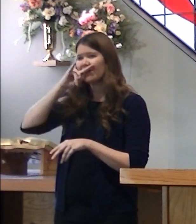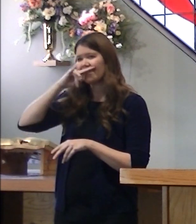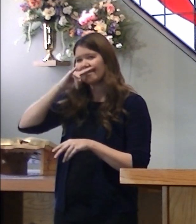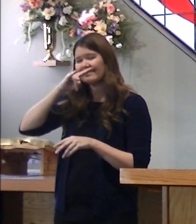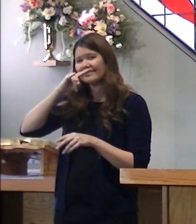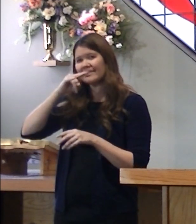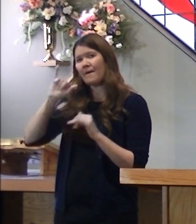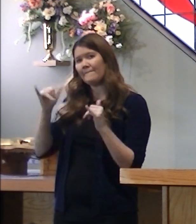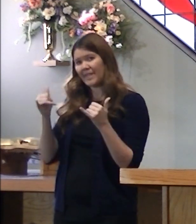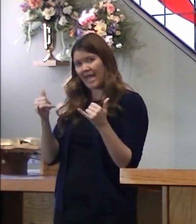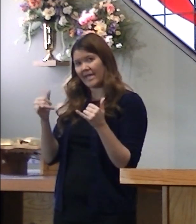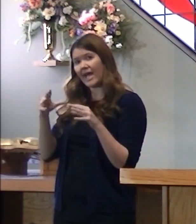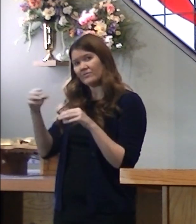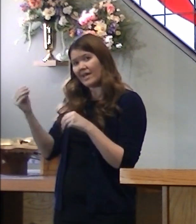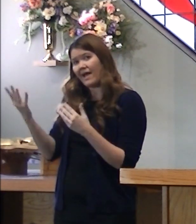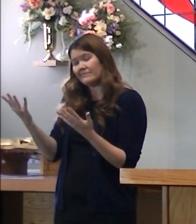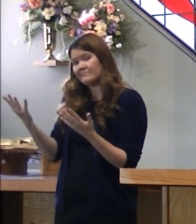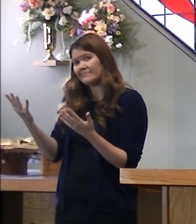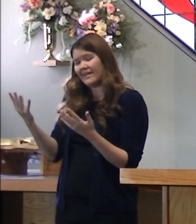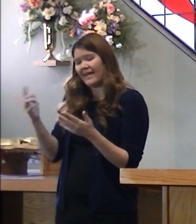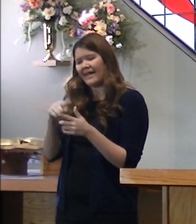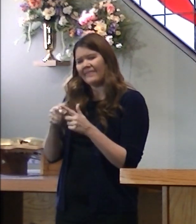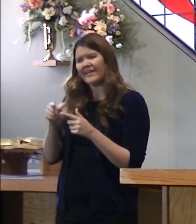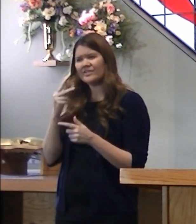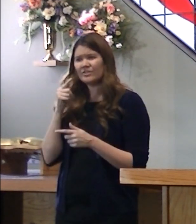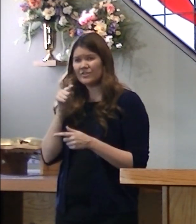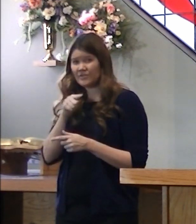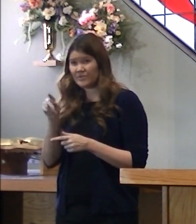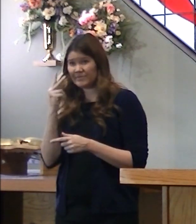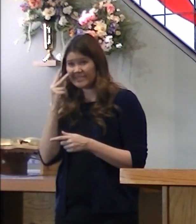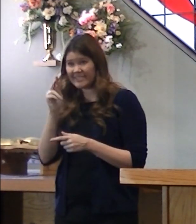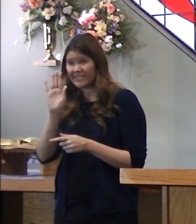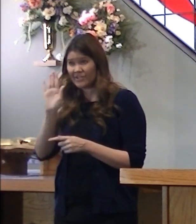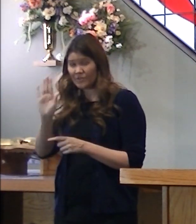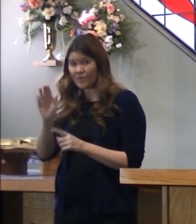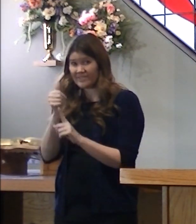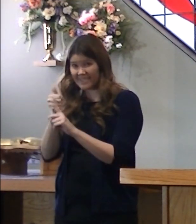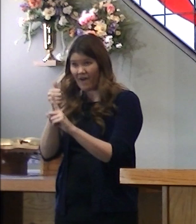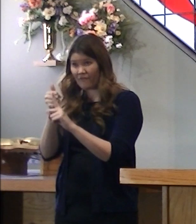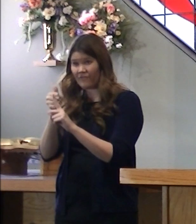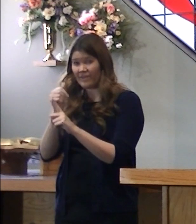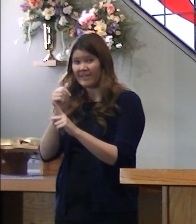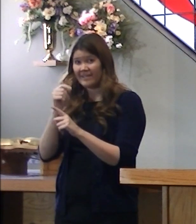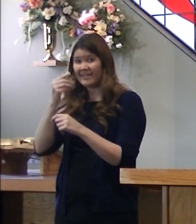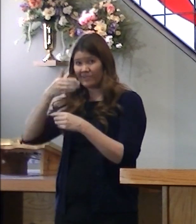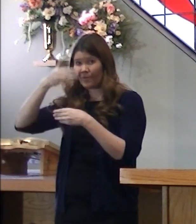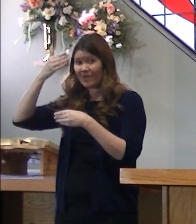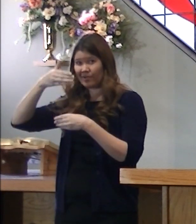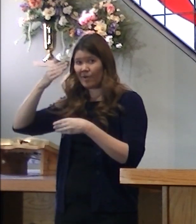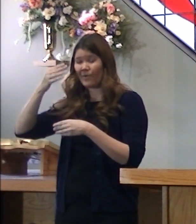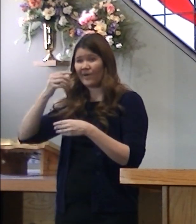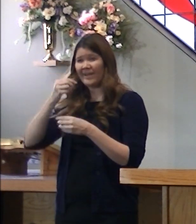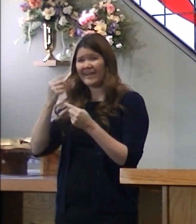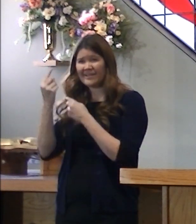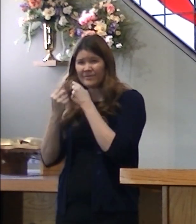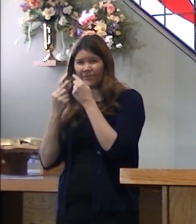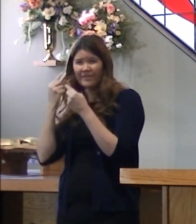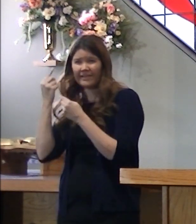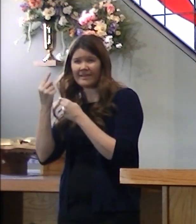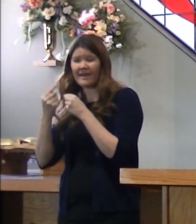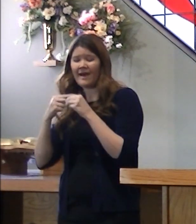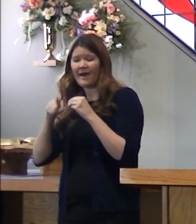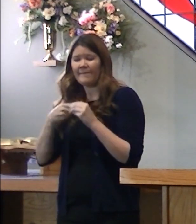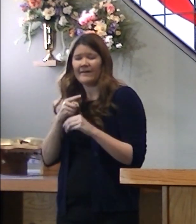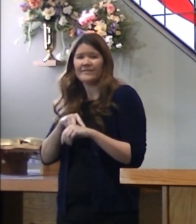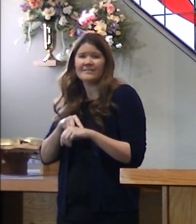playing, and then you notice your reflection in that window. And for a moment it takes you back to when